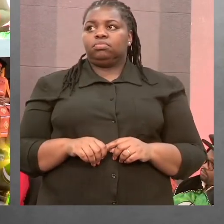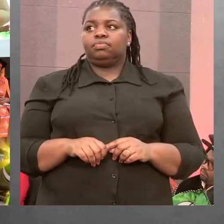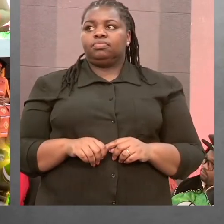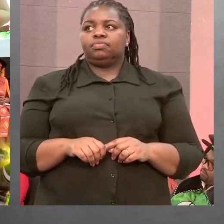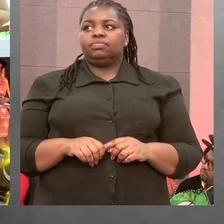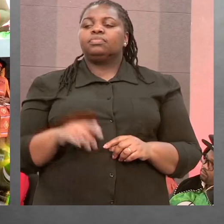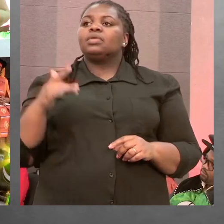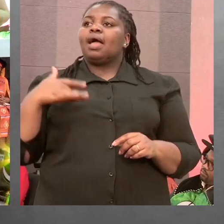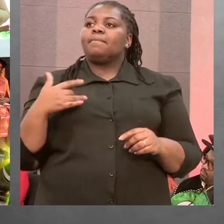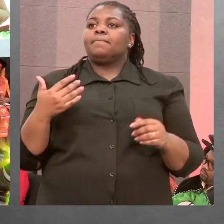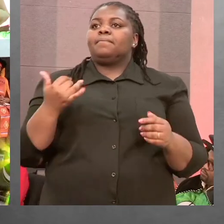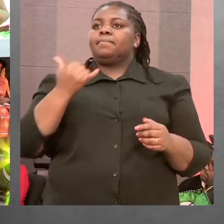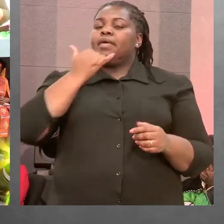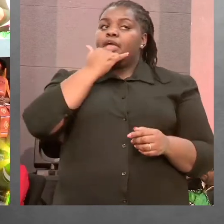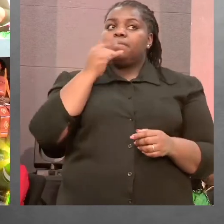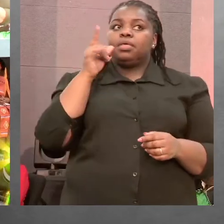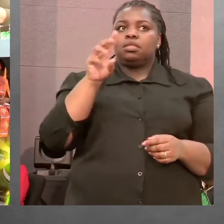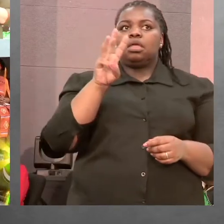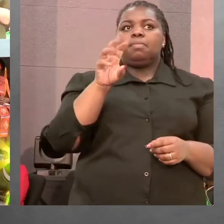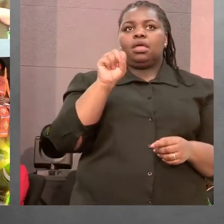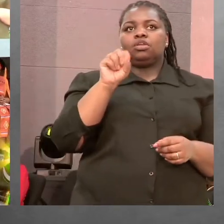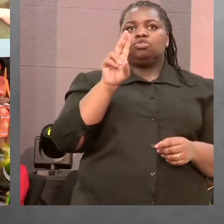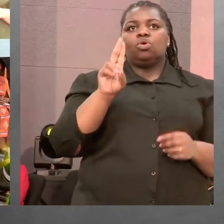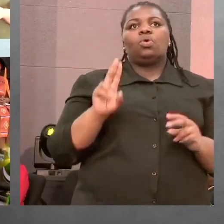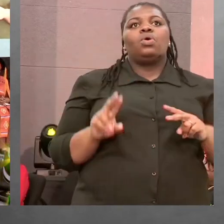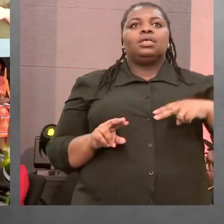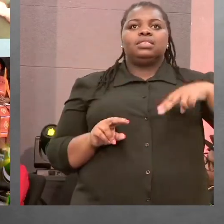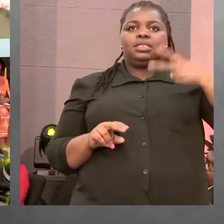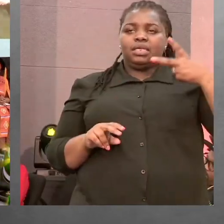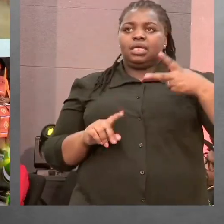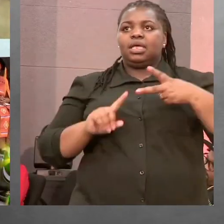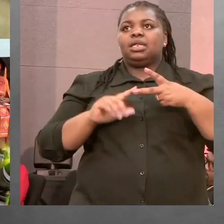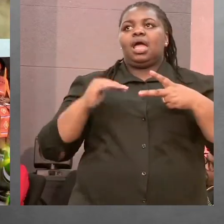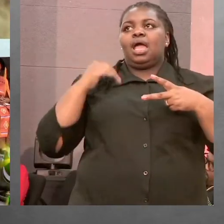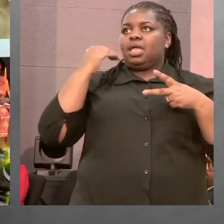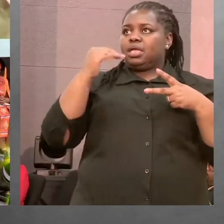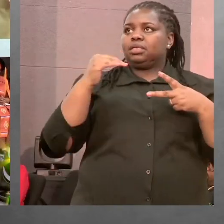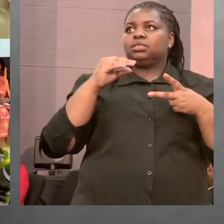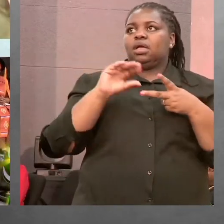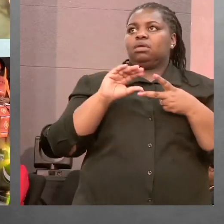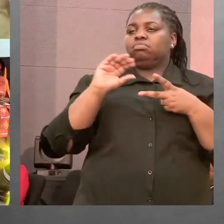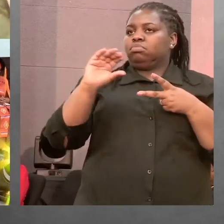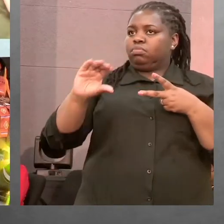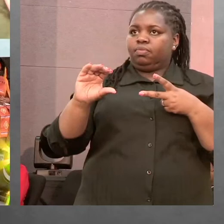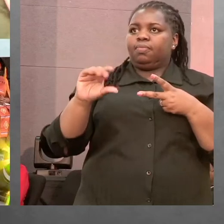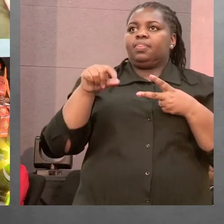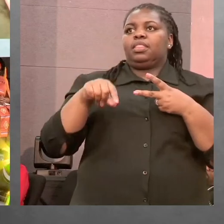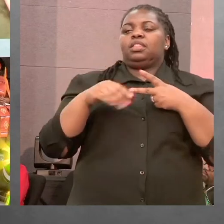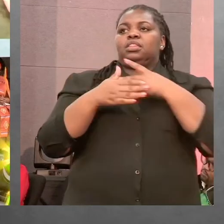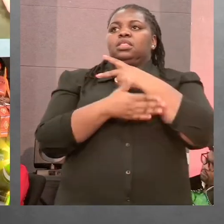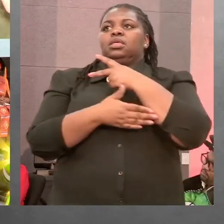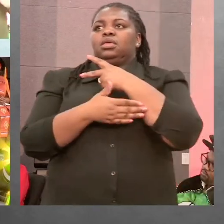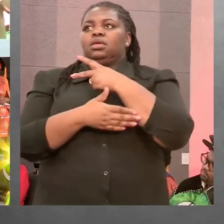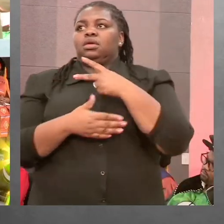And I'm happy that WUSU is the second highest allocated institution in the country.